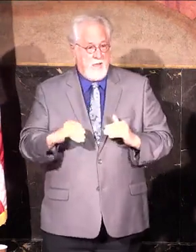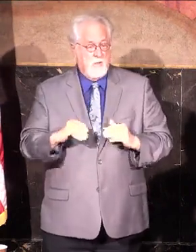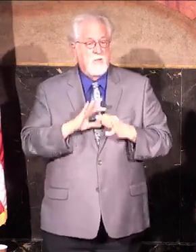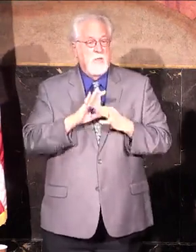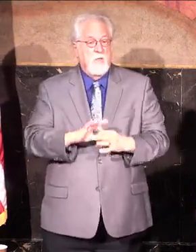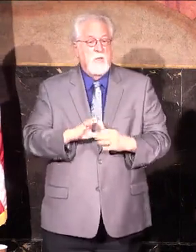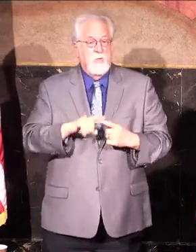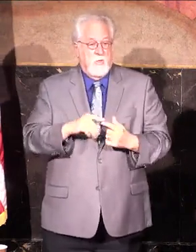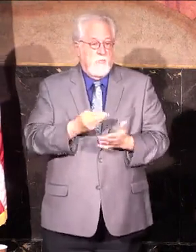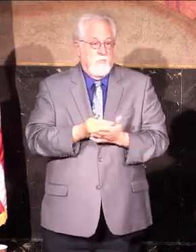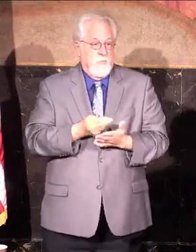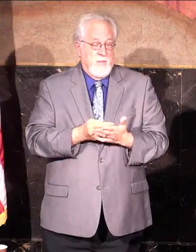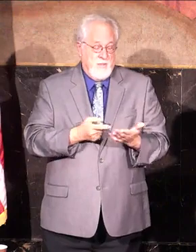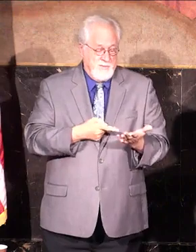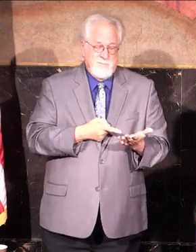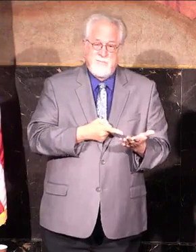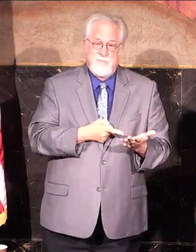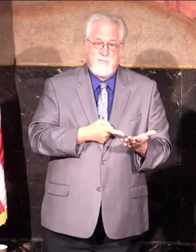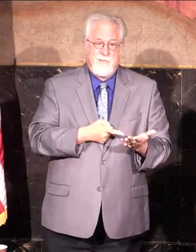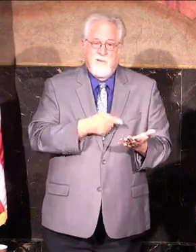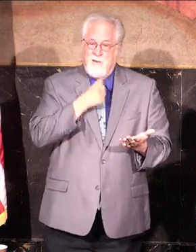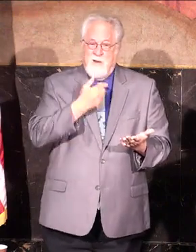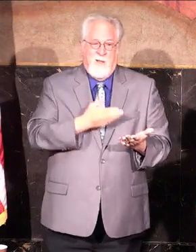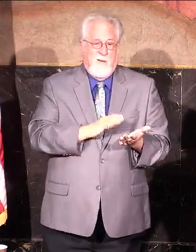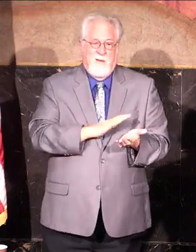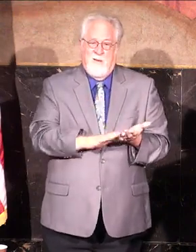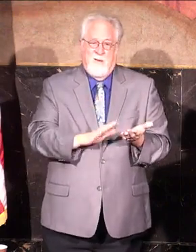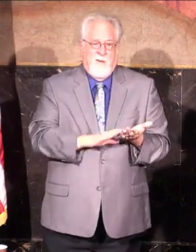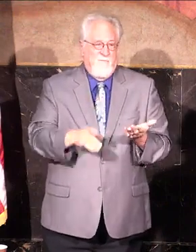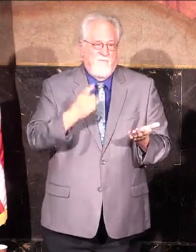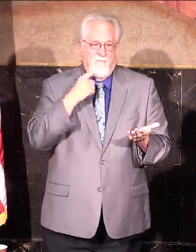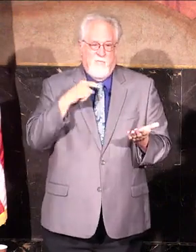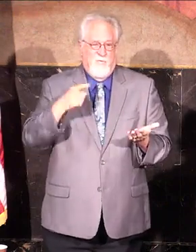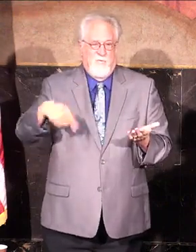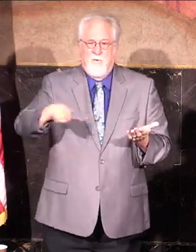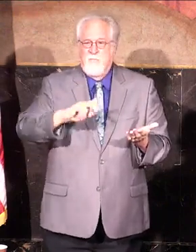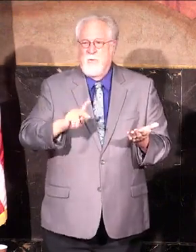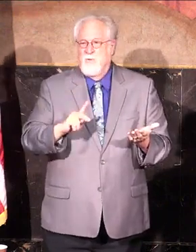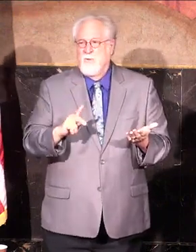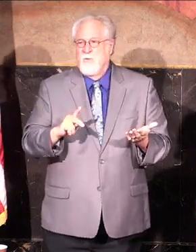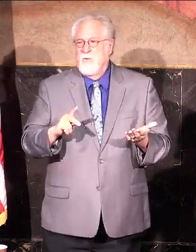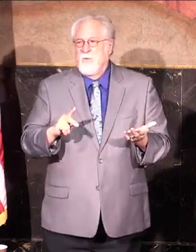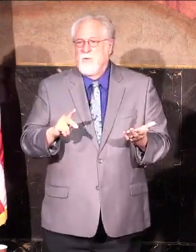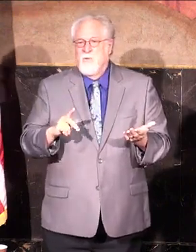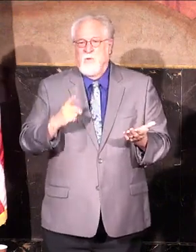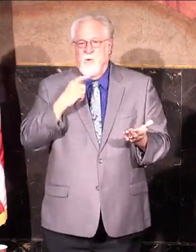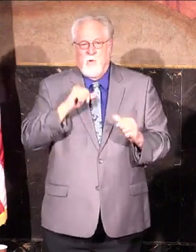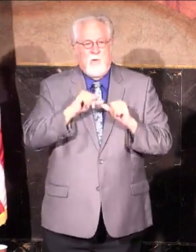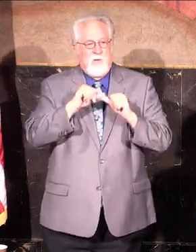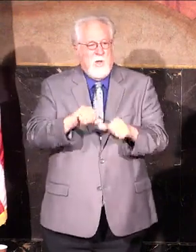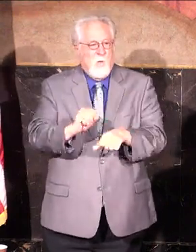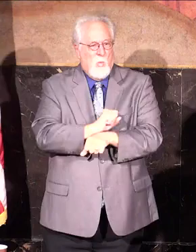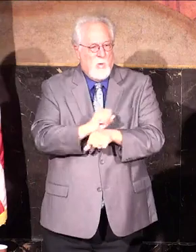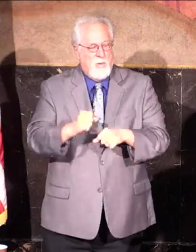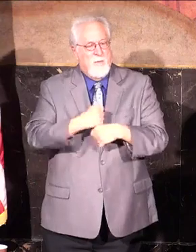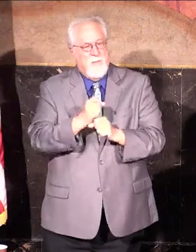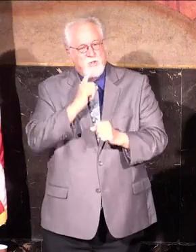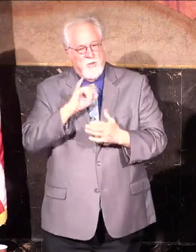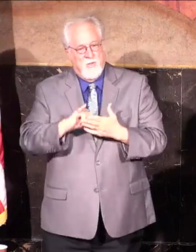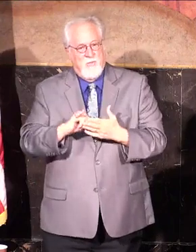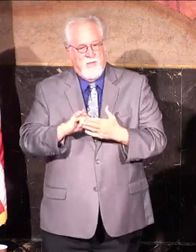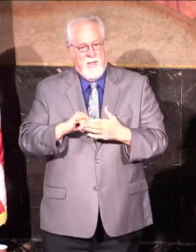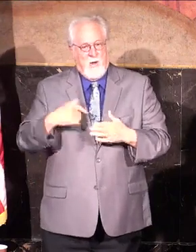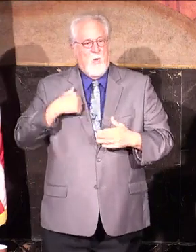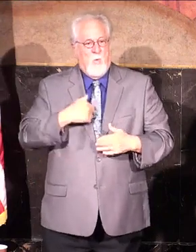of the monetary amount isn't enough for these people who kept working and made sure that society